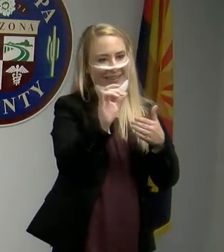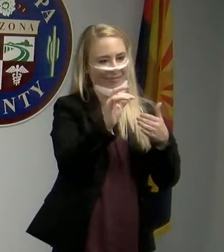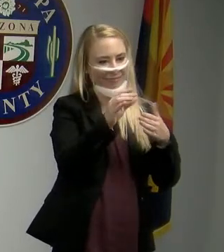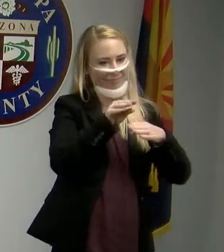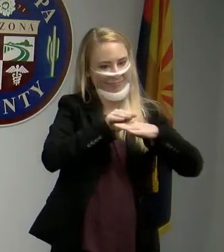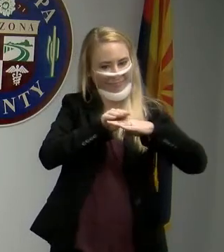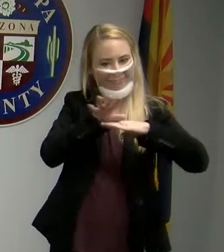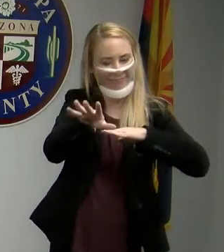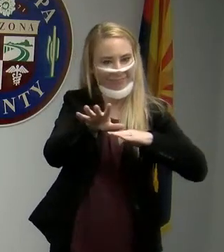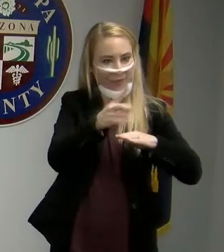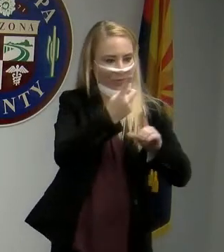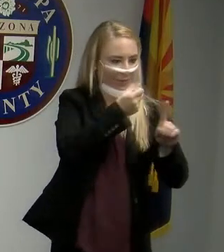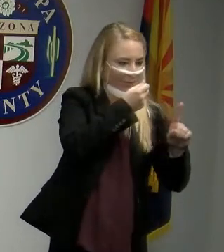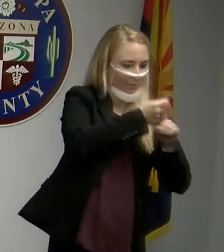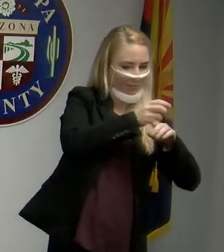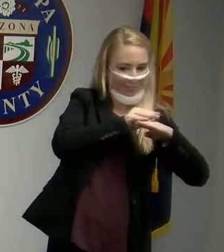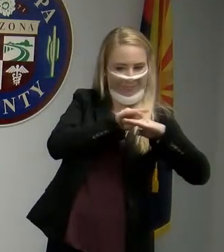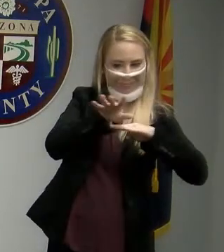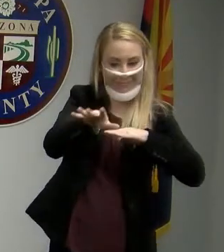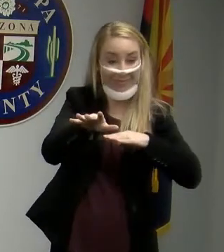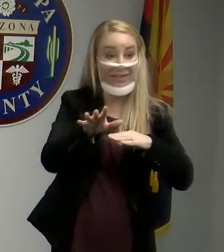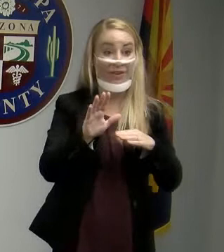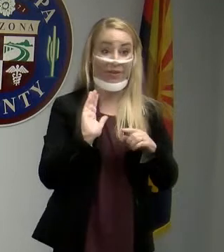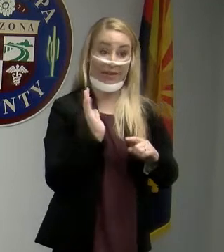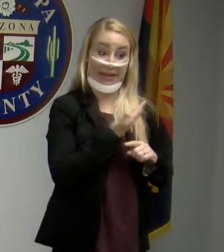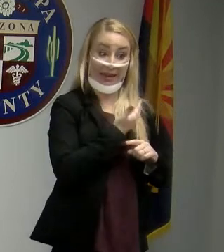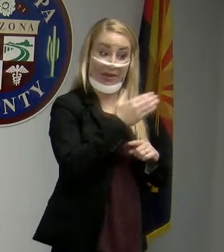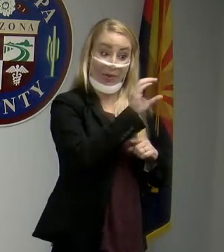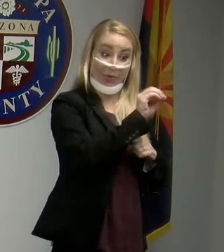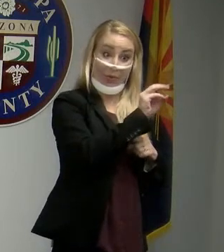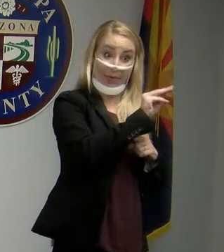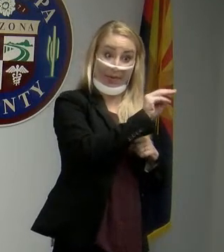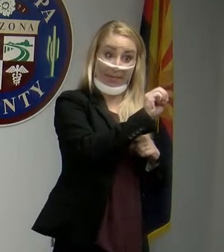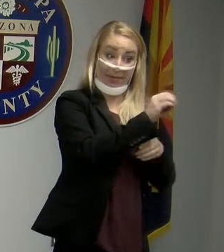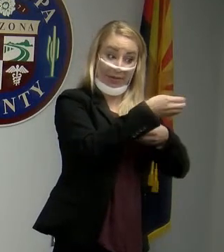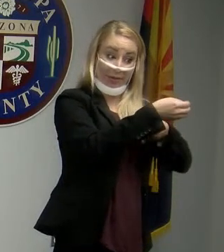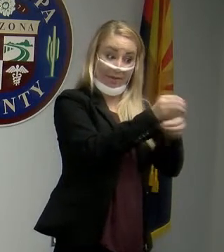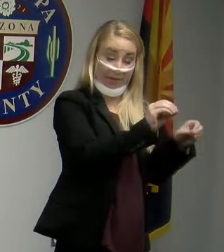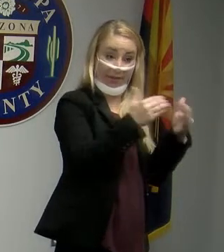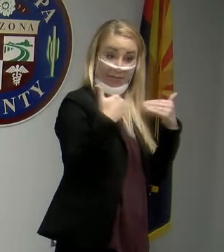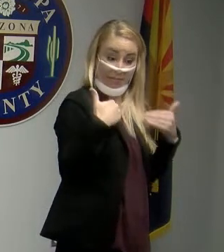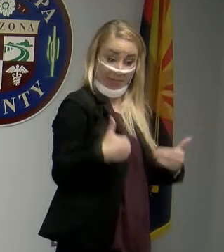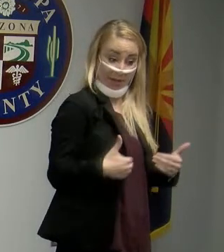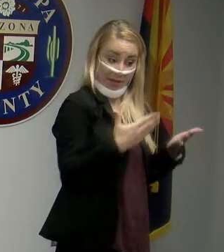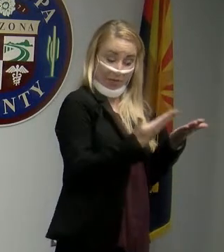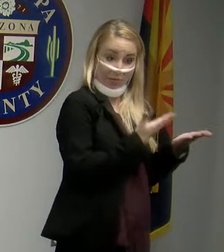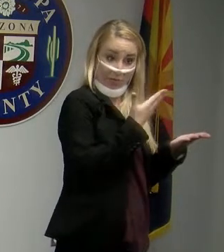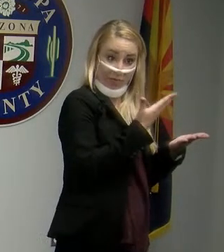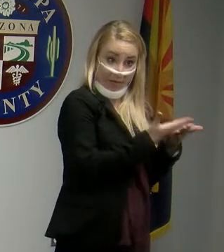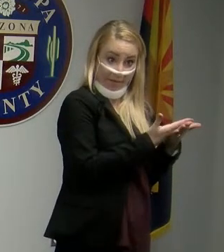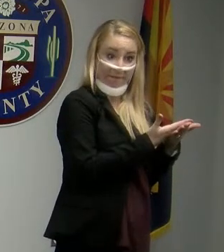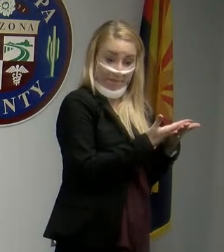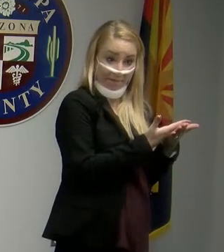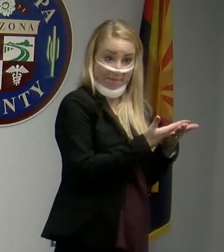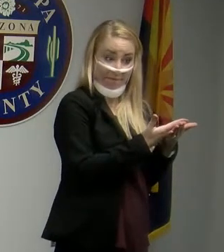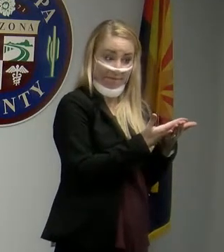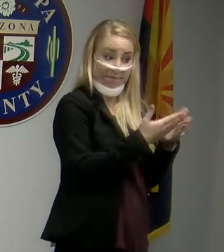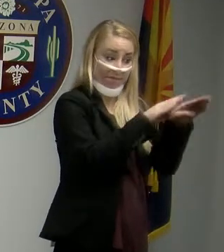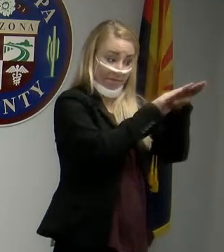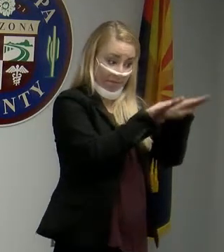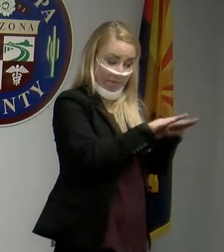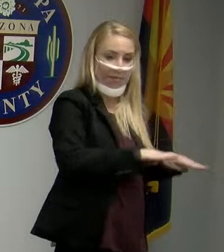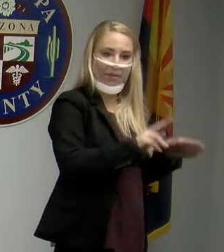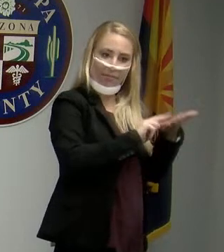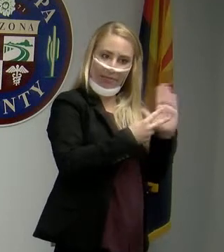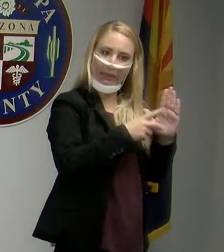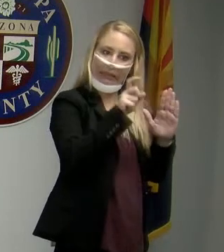So when bodies come into our Office of Medical Examiner, those are bodies that qualify to need